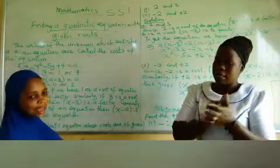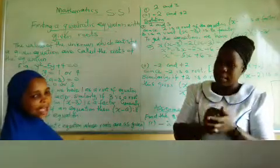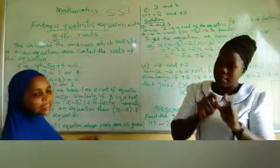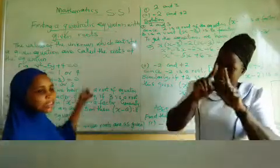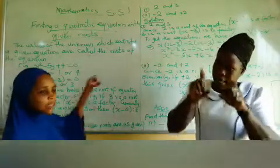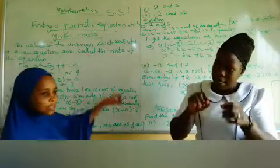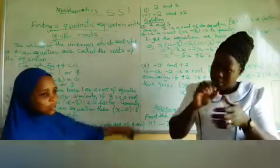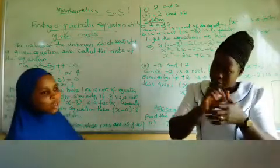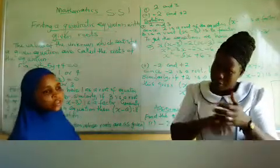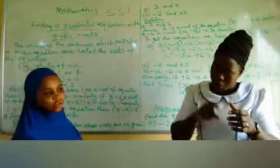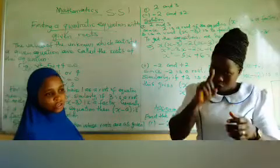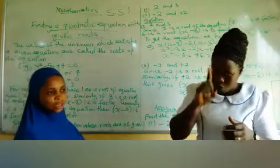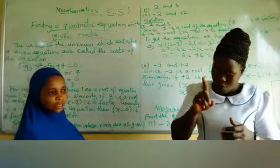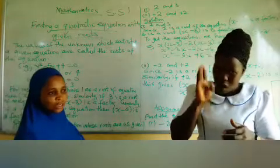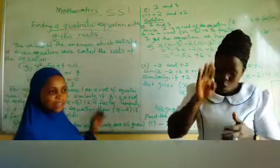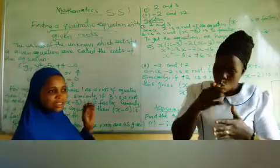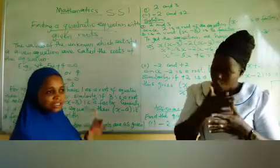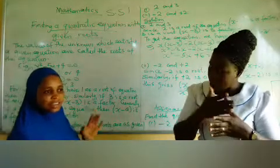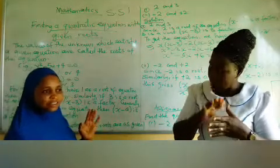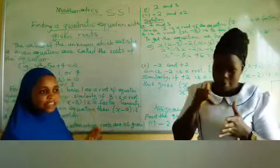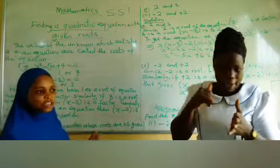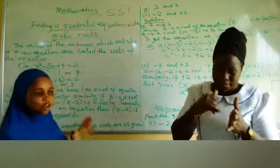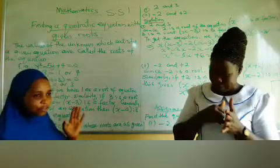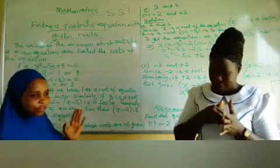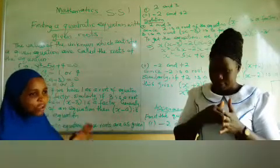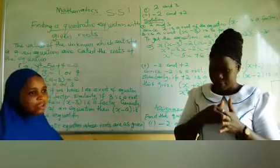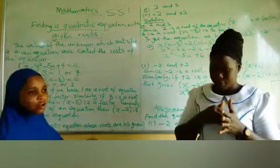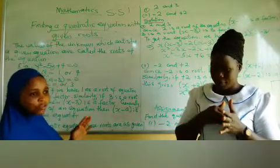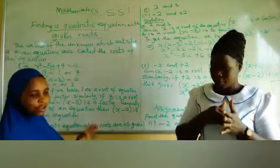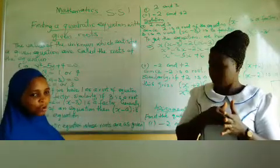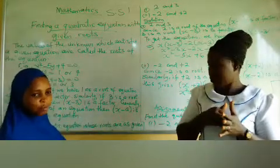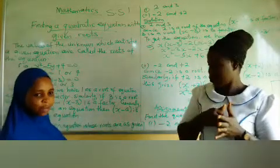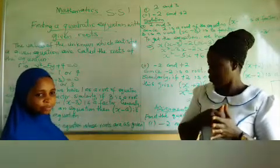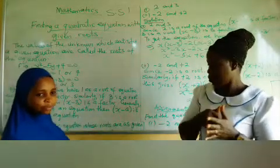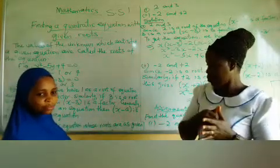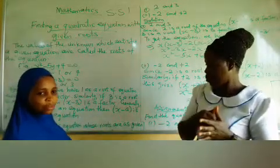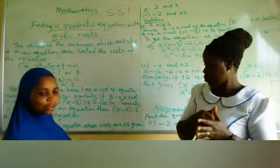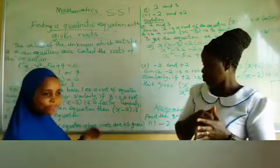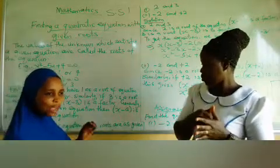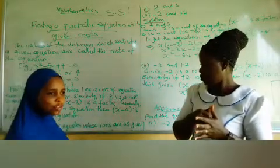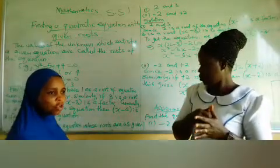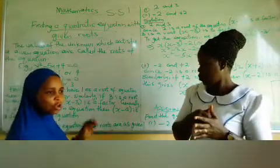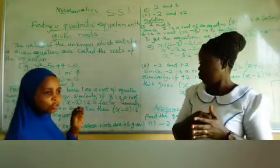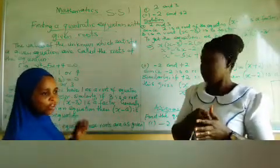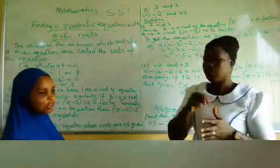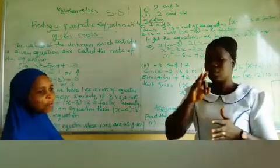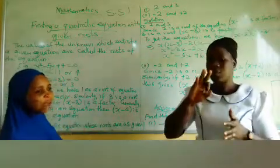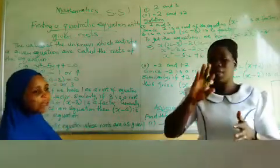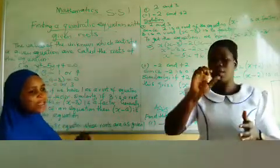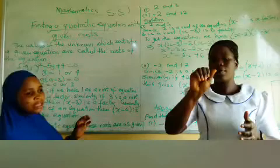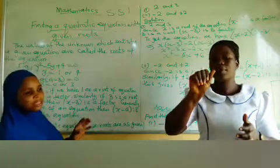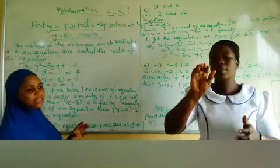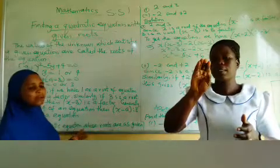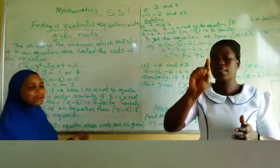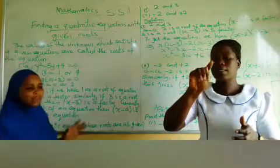that equation. That is the definition of a factor of a number. Factor of a number is a number that